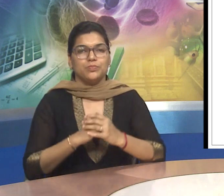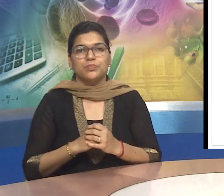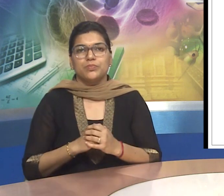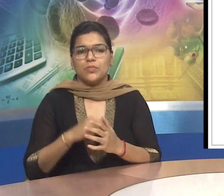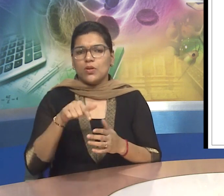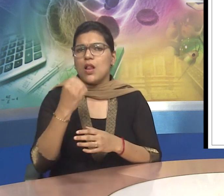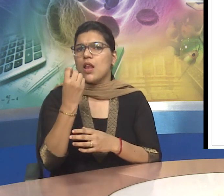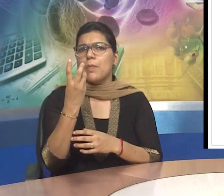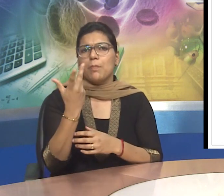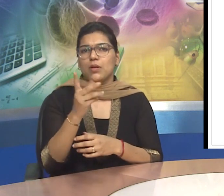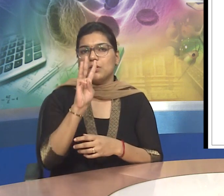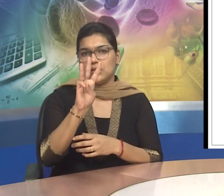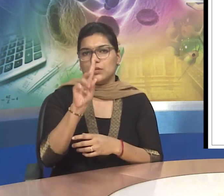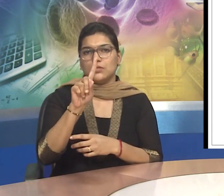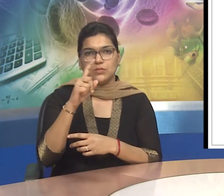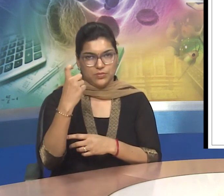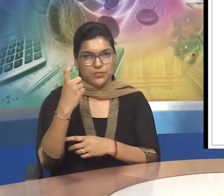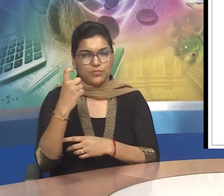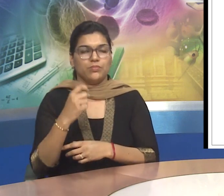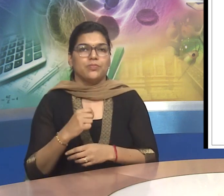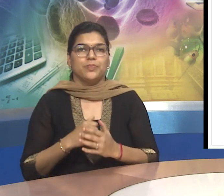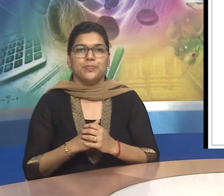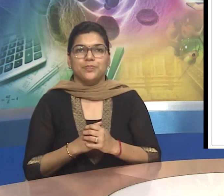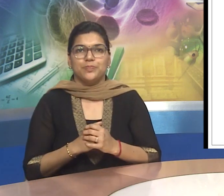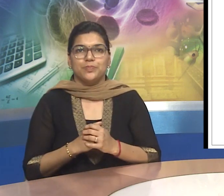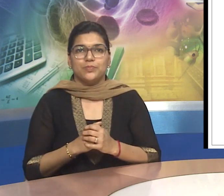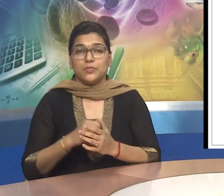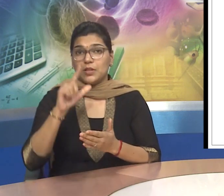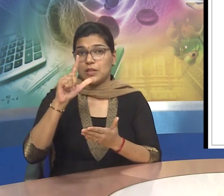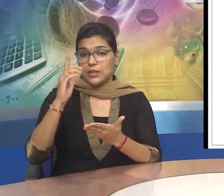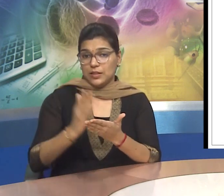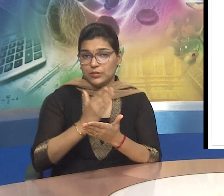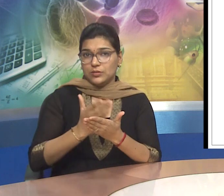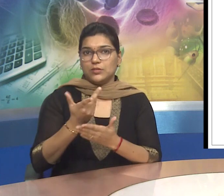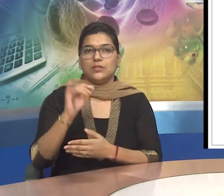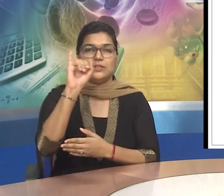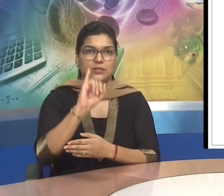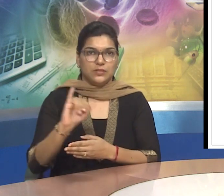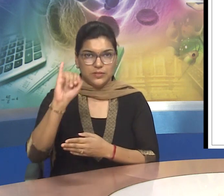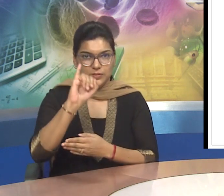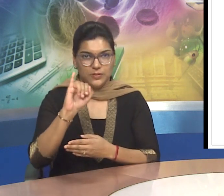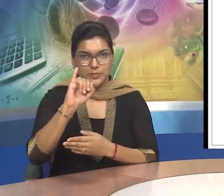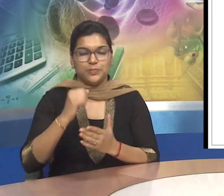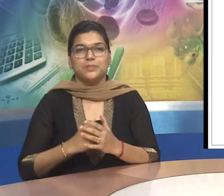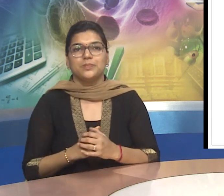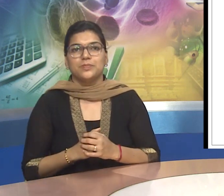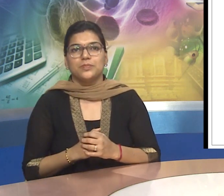secondary level. Code number for this subject is 317. Today we are going to do lesson